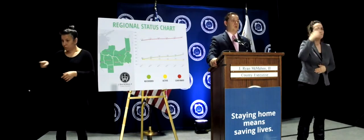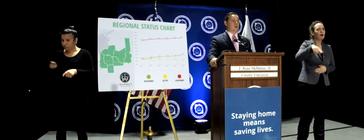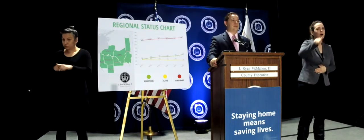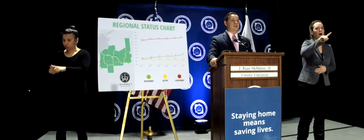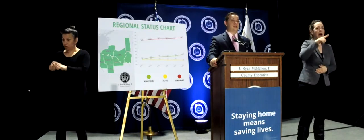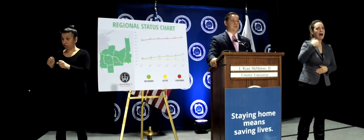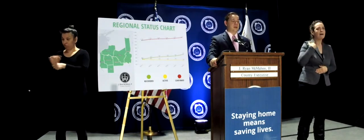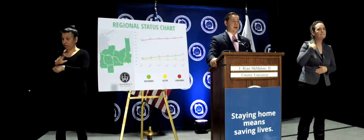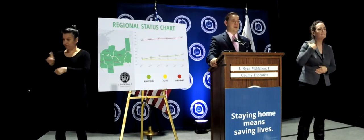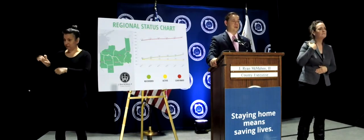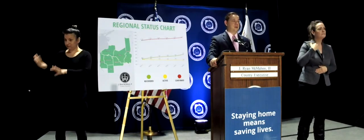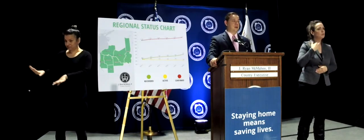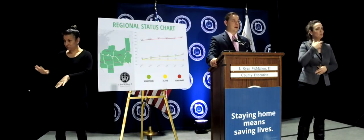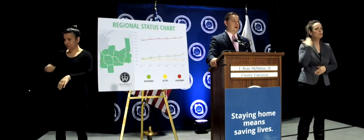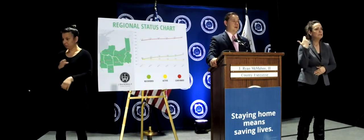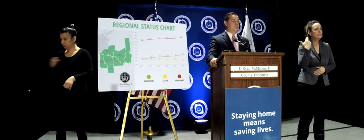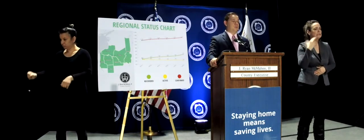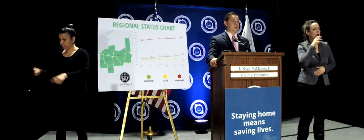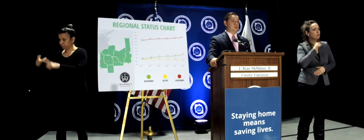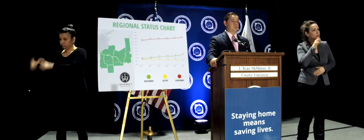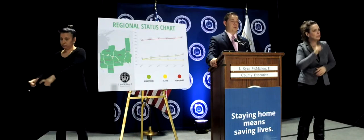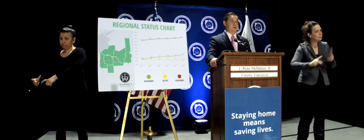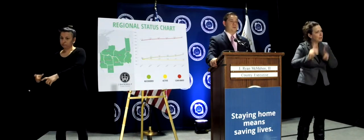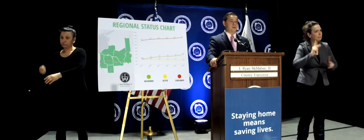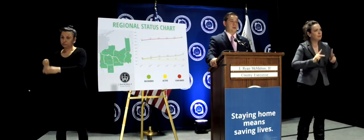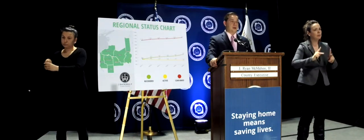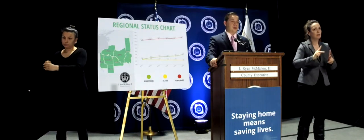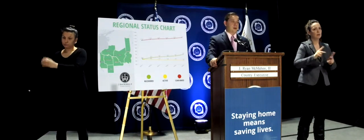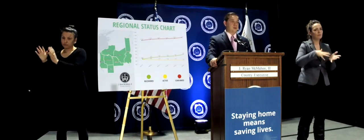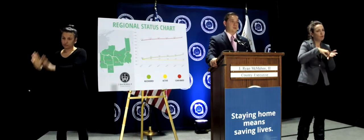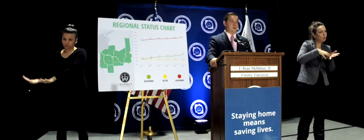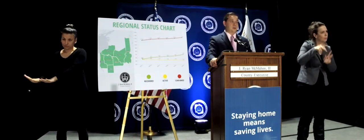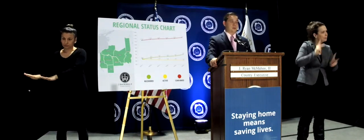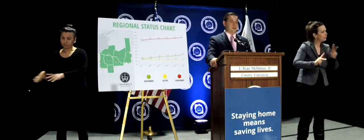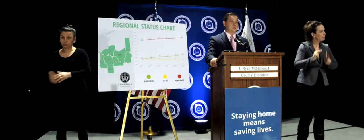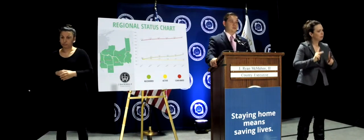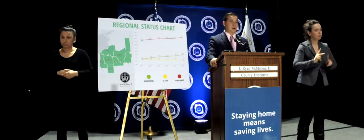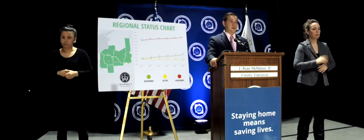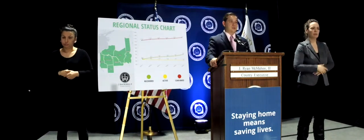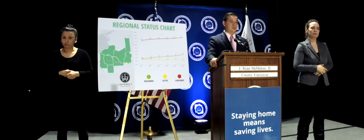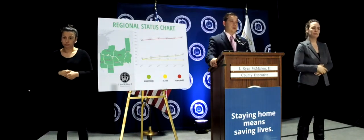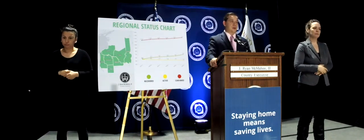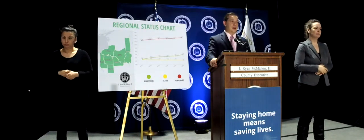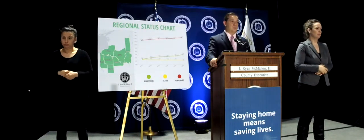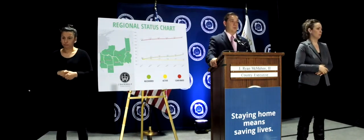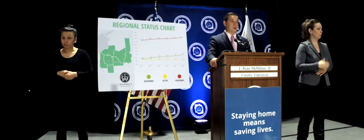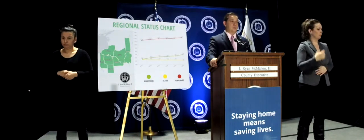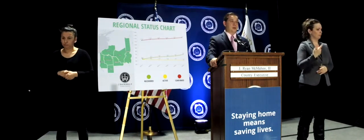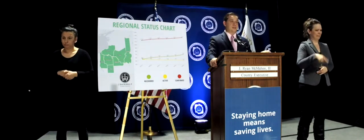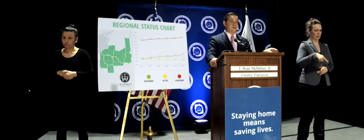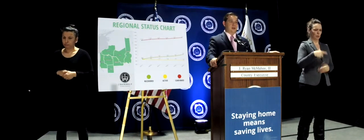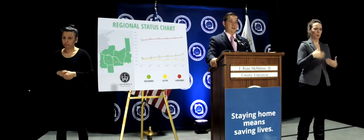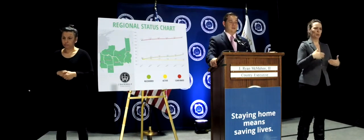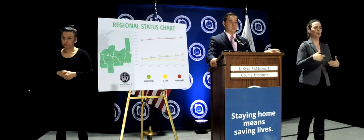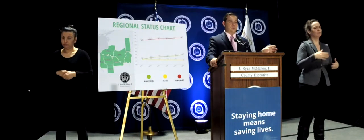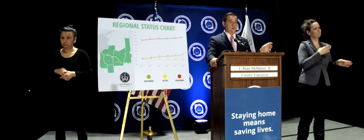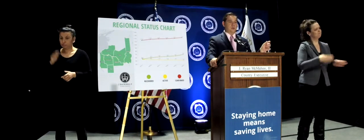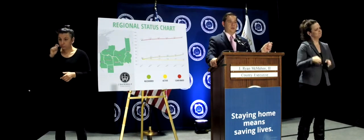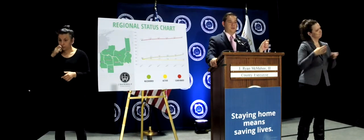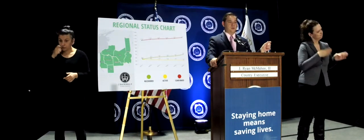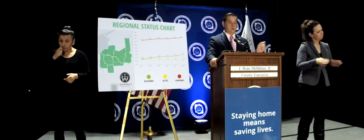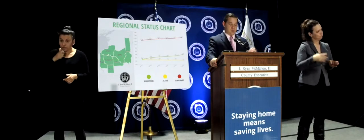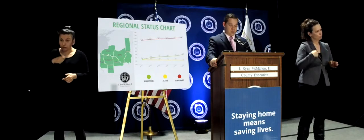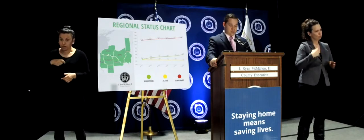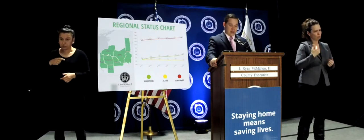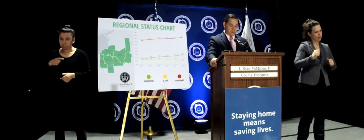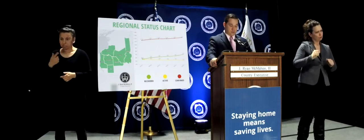what quarantines need to be had, put those in place, and certainly this strategy has already helped pay dividends